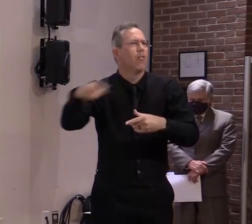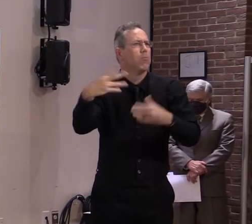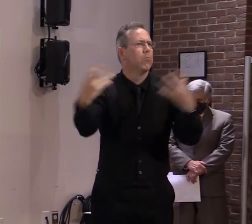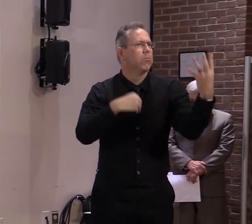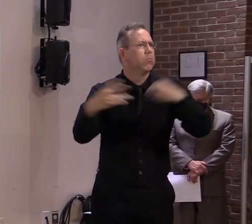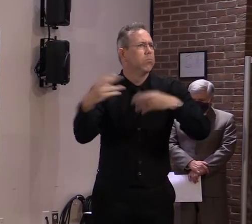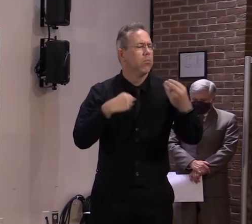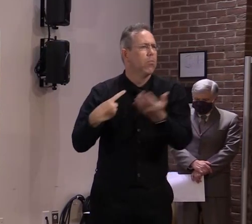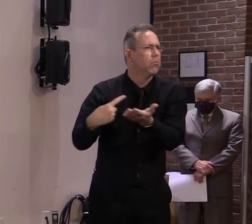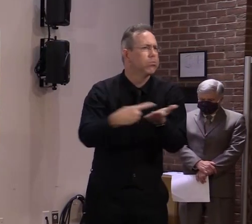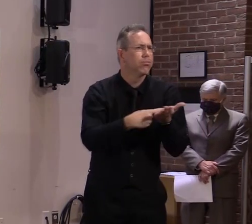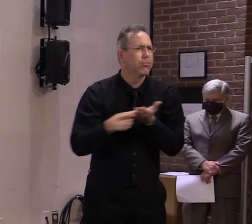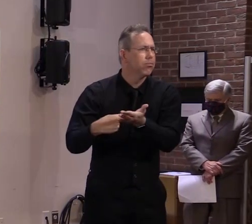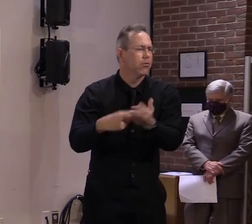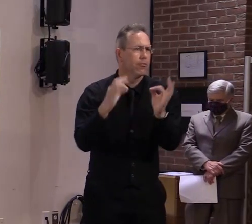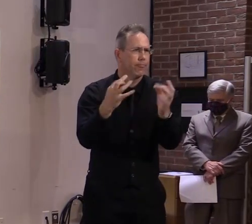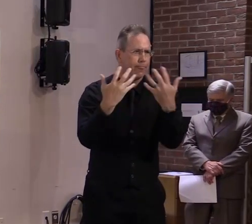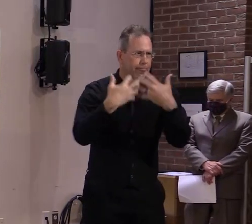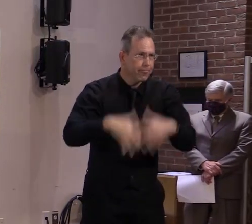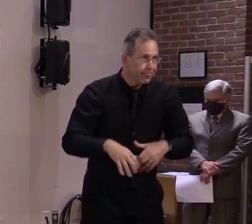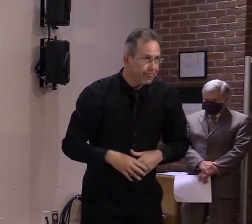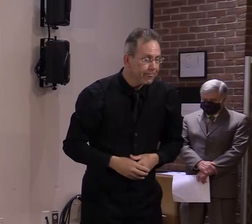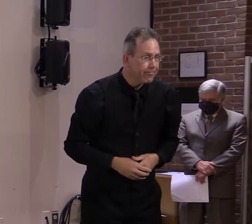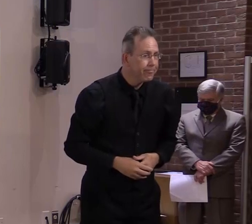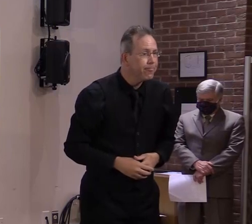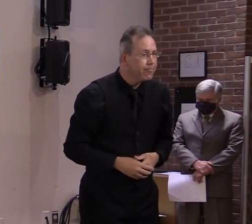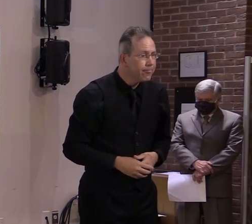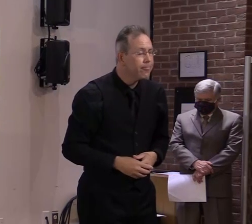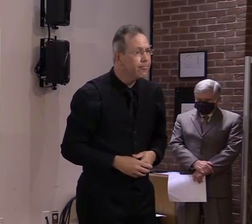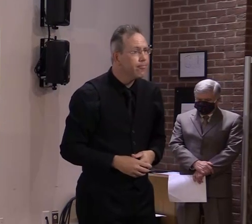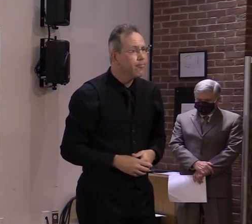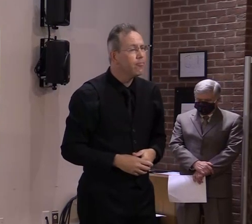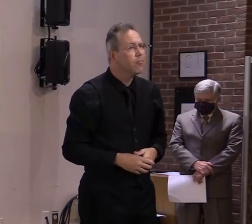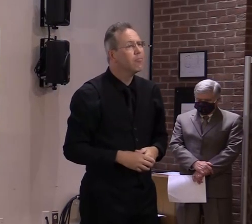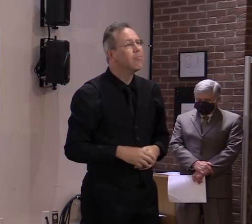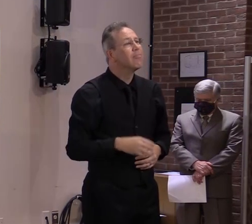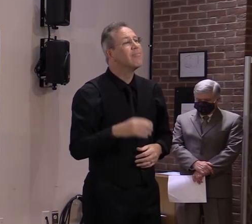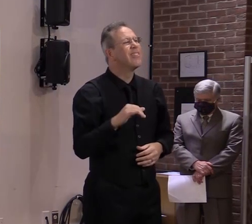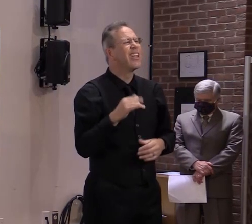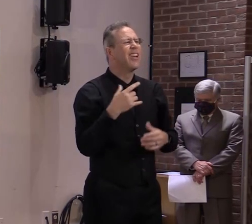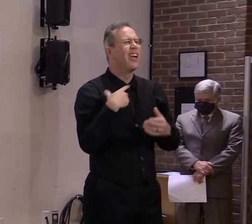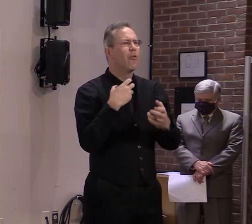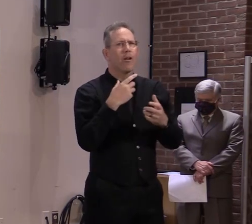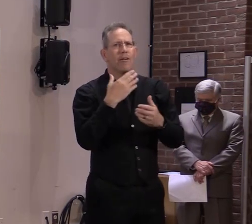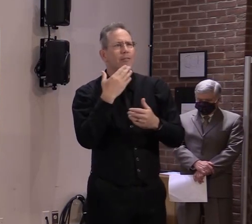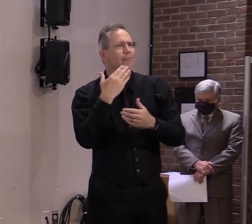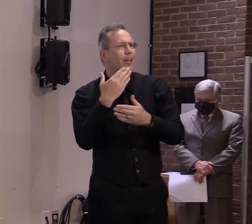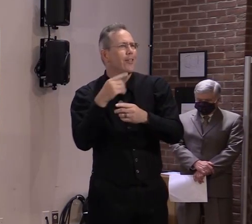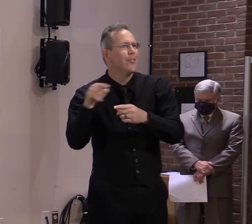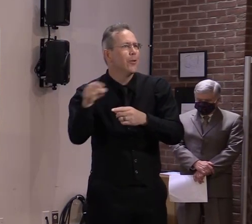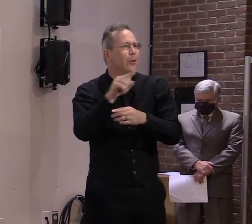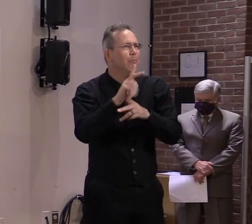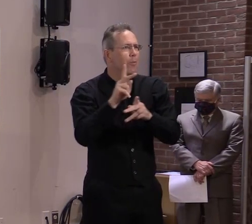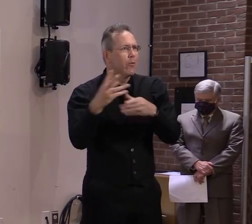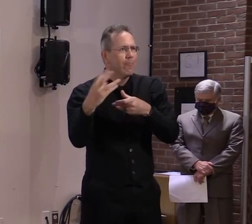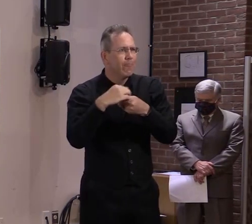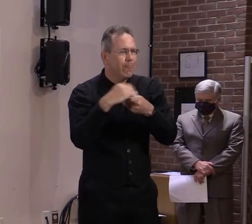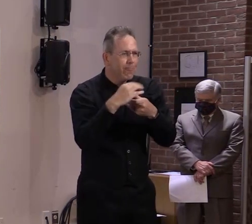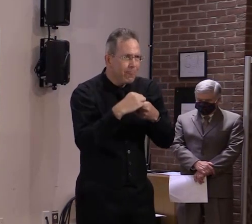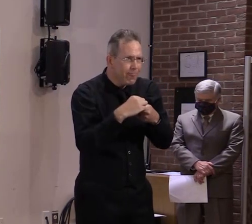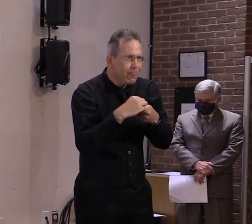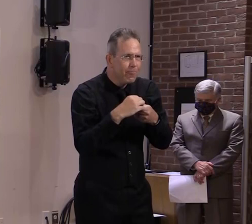representatives, and is informed by external working groups and sector representatives all working together to form